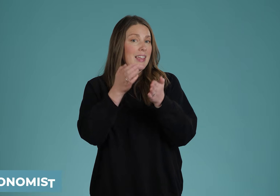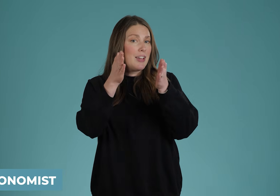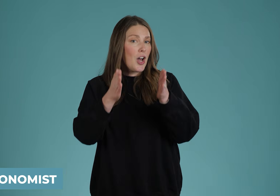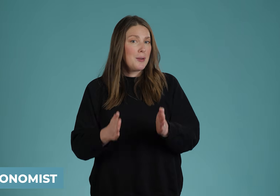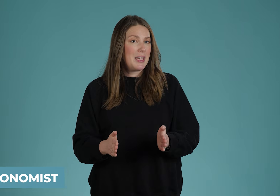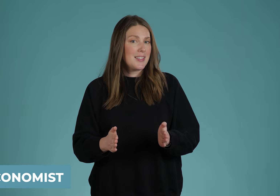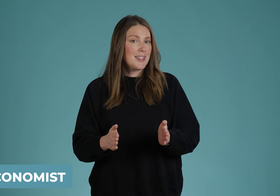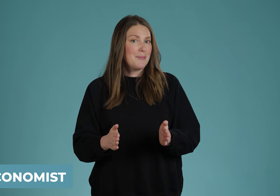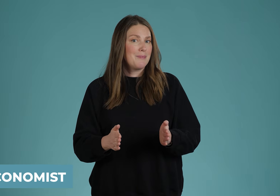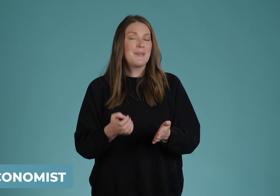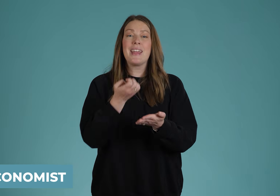Economist.